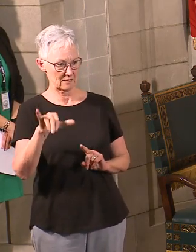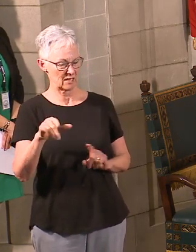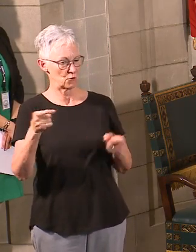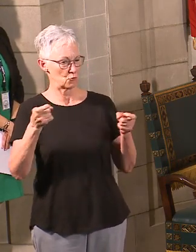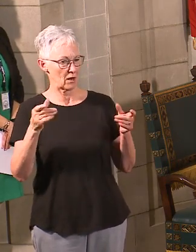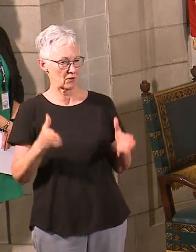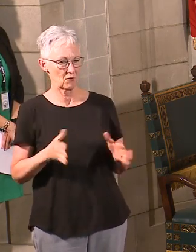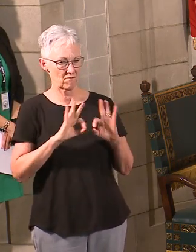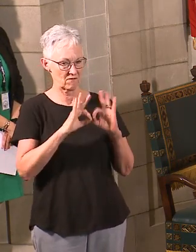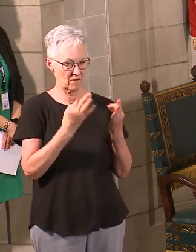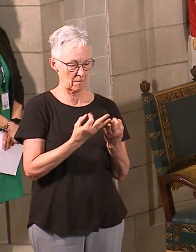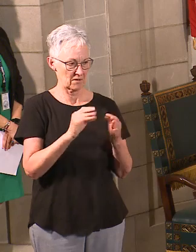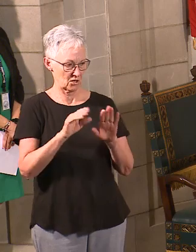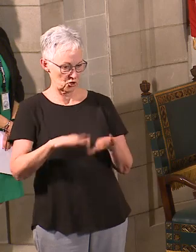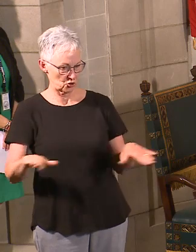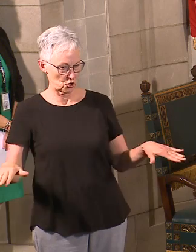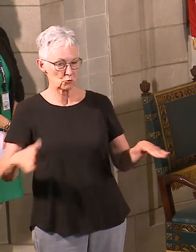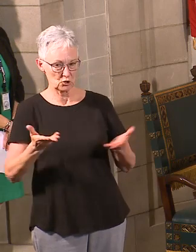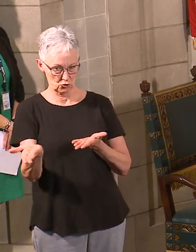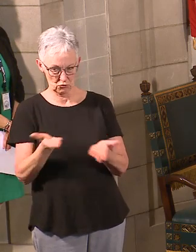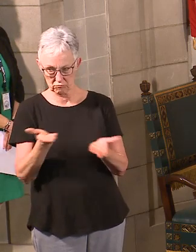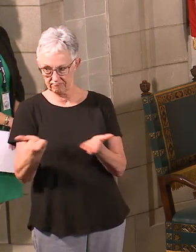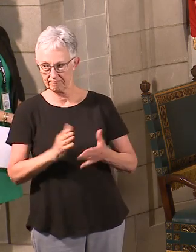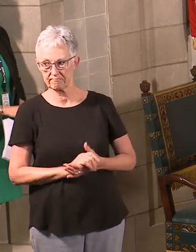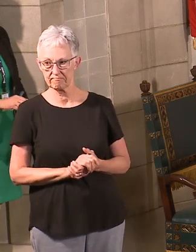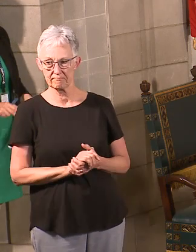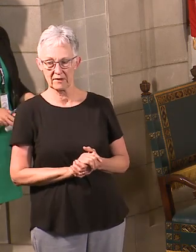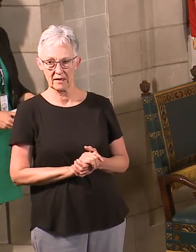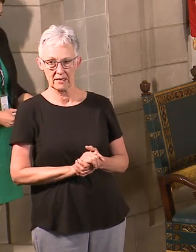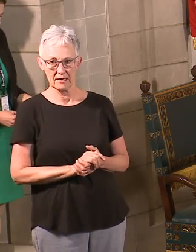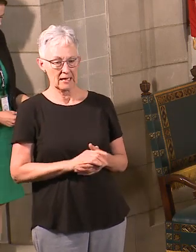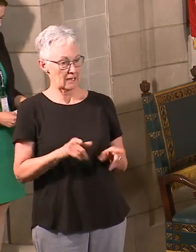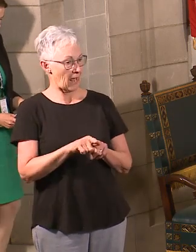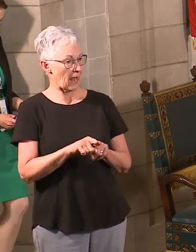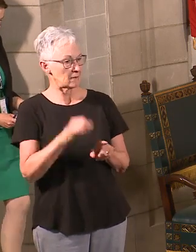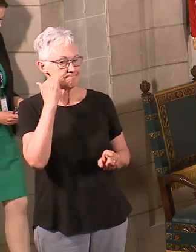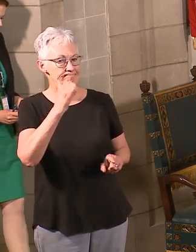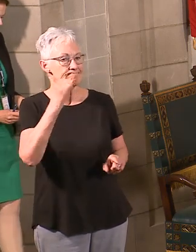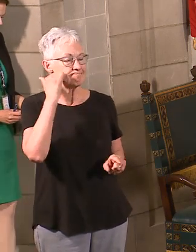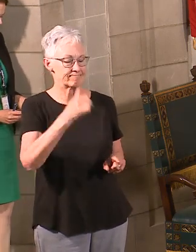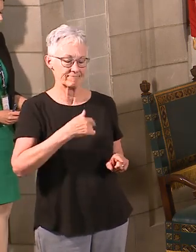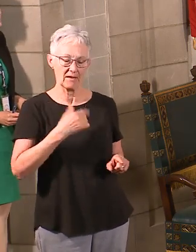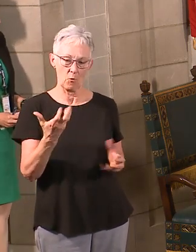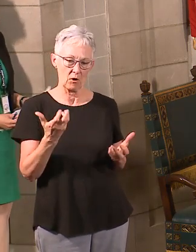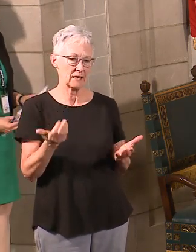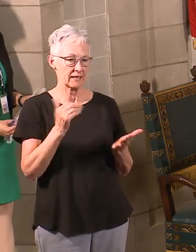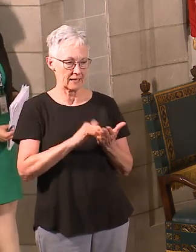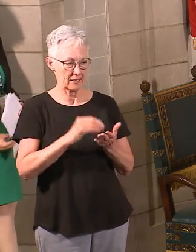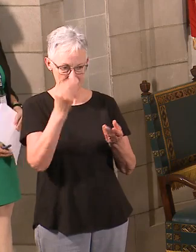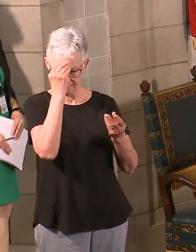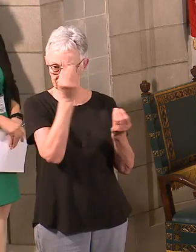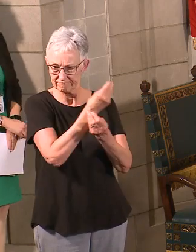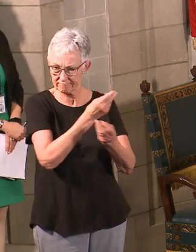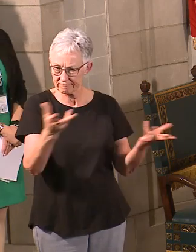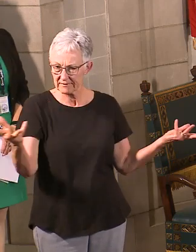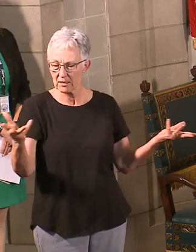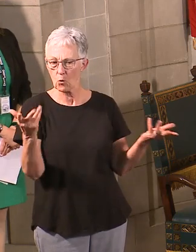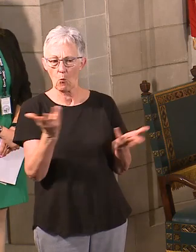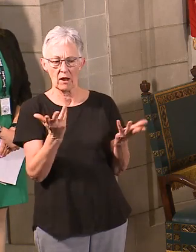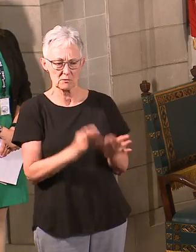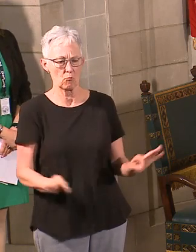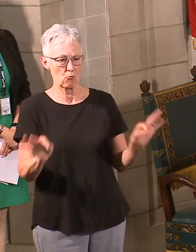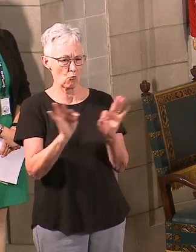she'll be speaking a little bit later. As always, I want to kick off by talking about the things we need to do here in Nebraska to fight the